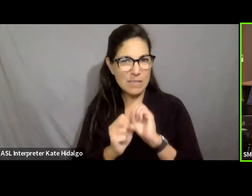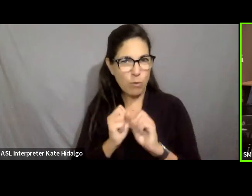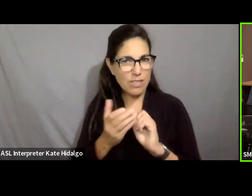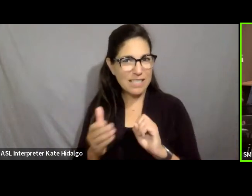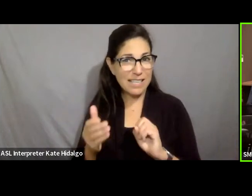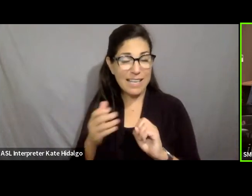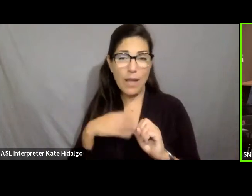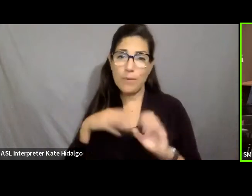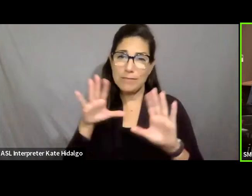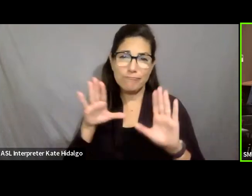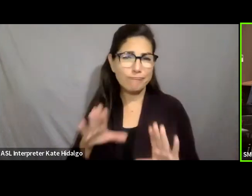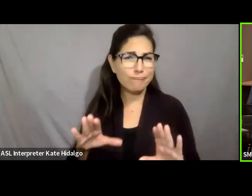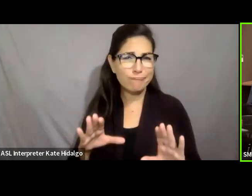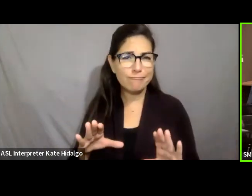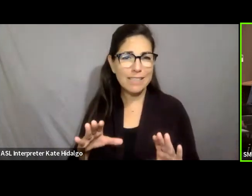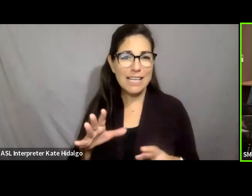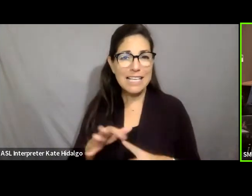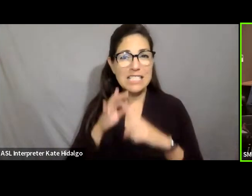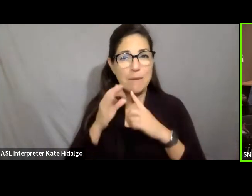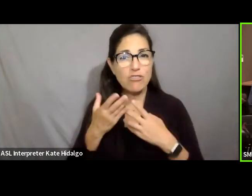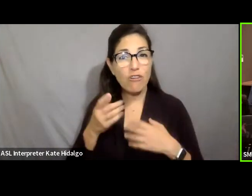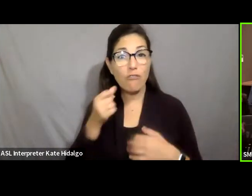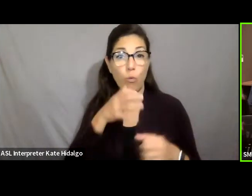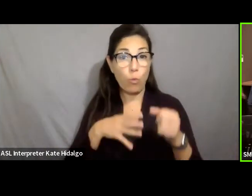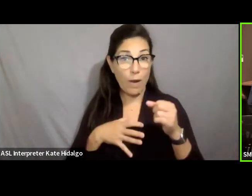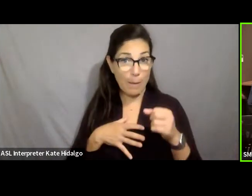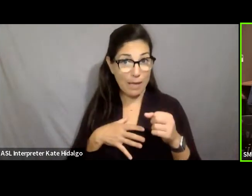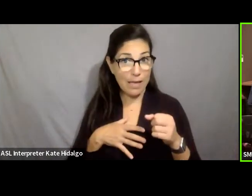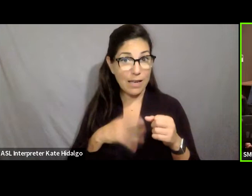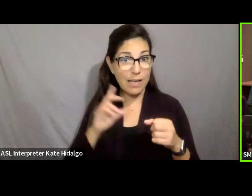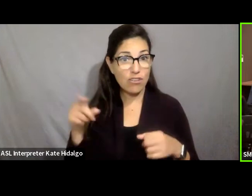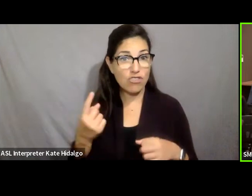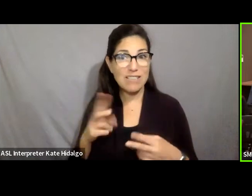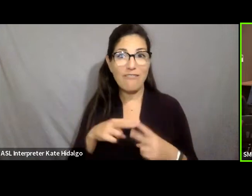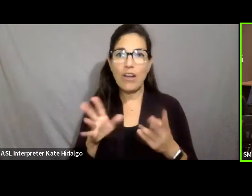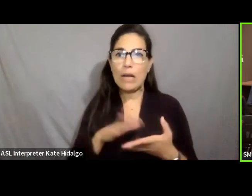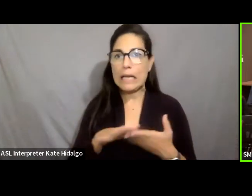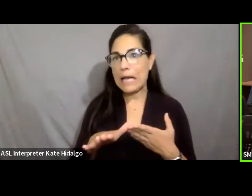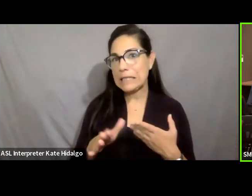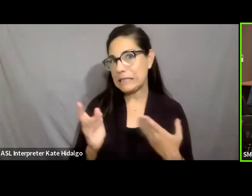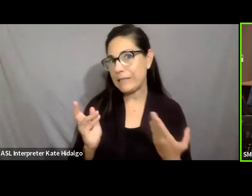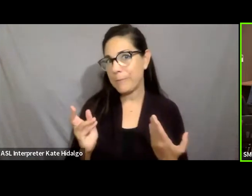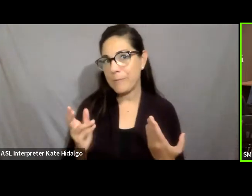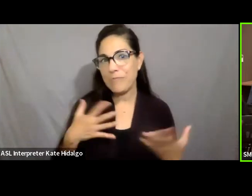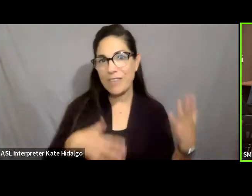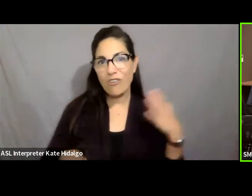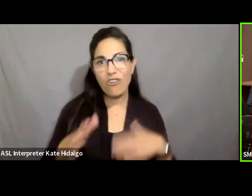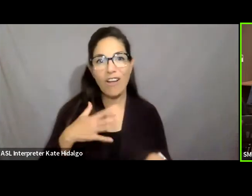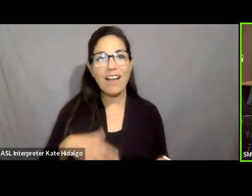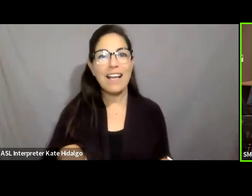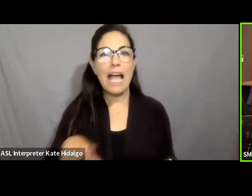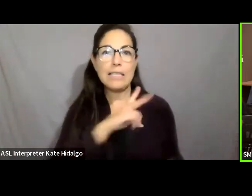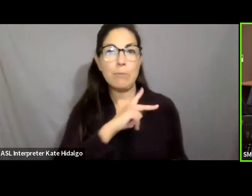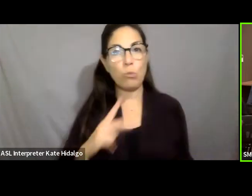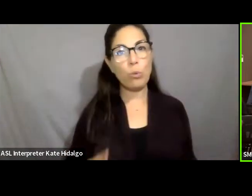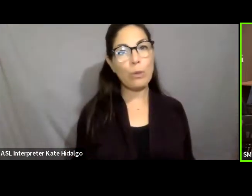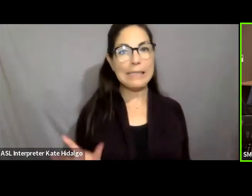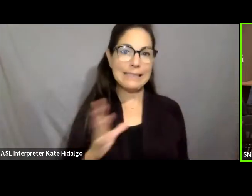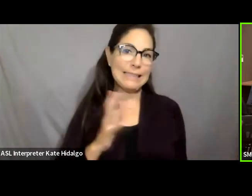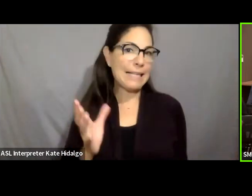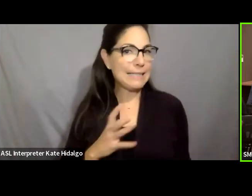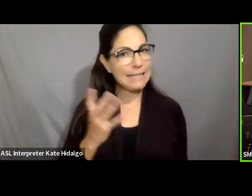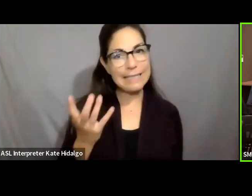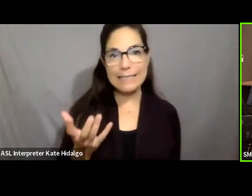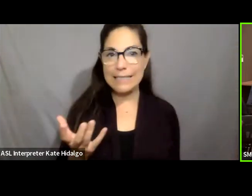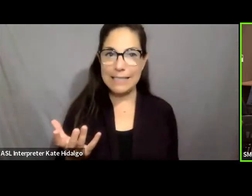Wow. And she did a special thing for the ladies, which was very nice. We dressed up as princesses and,